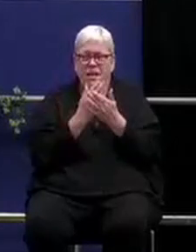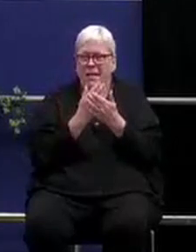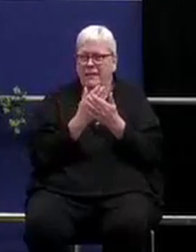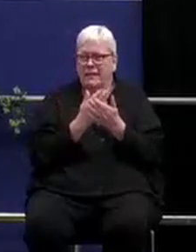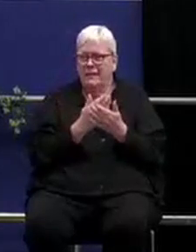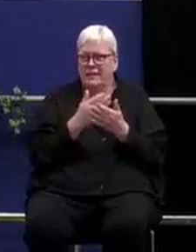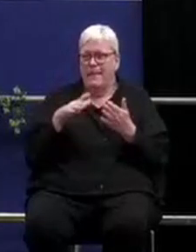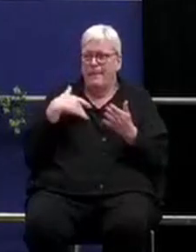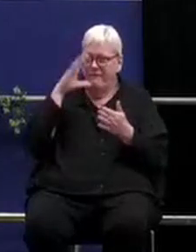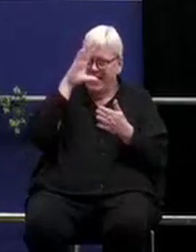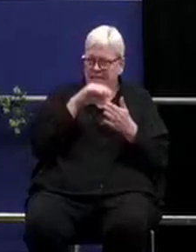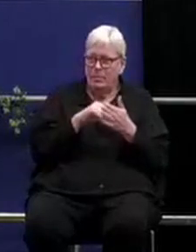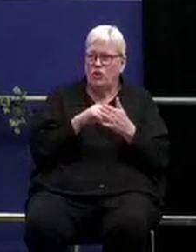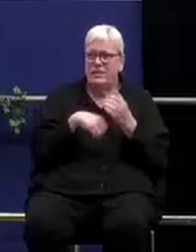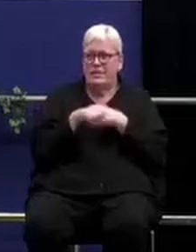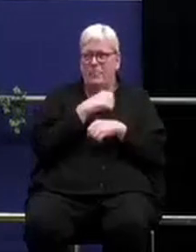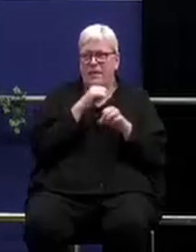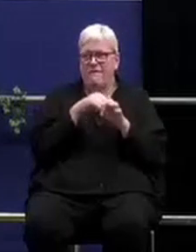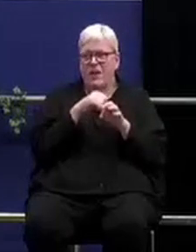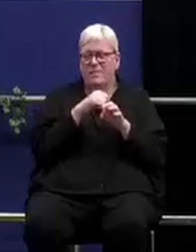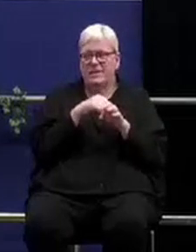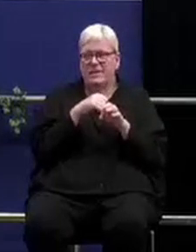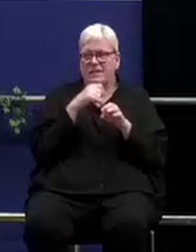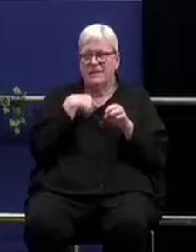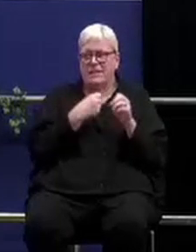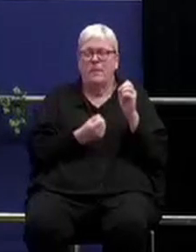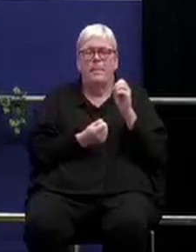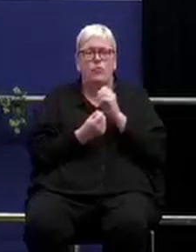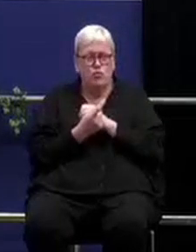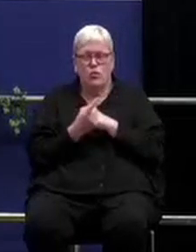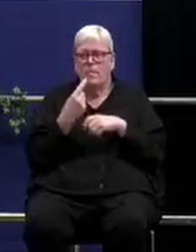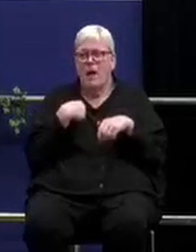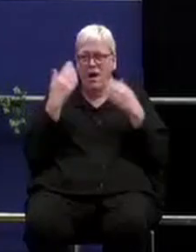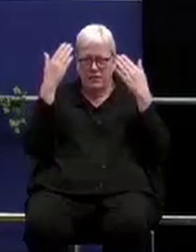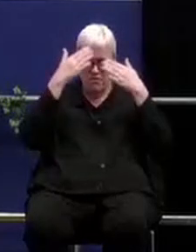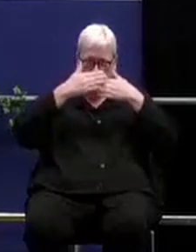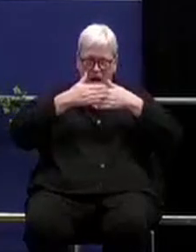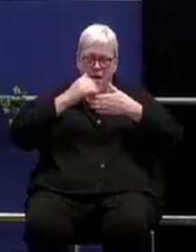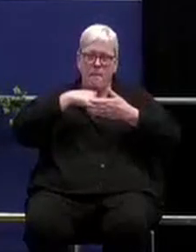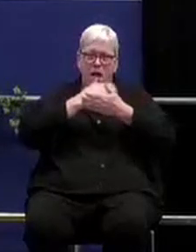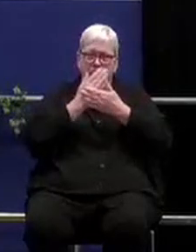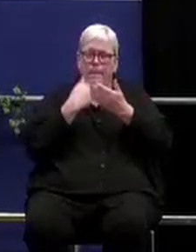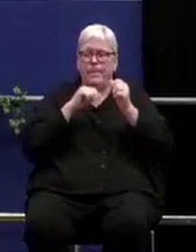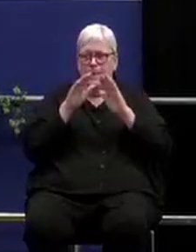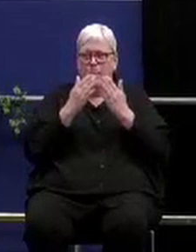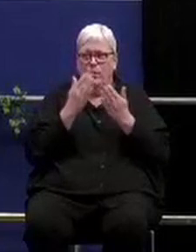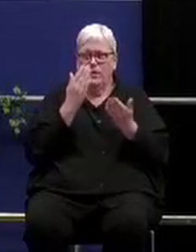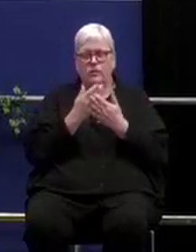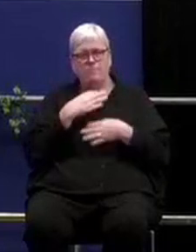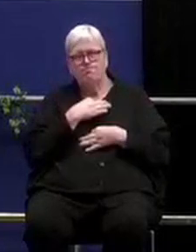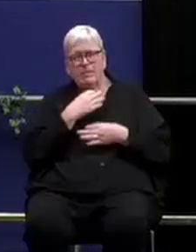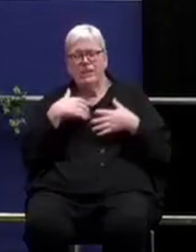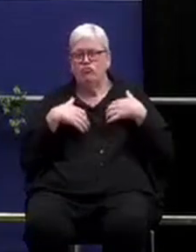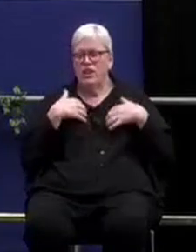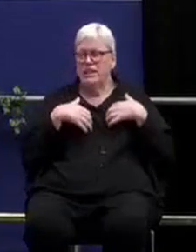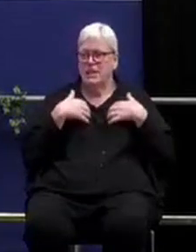kind of lived experience of being a pharmacist really shines through. And but there's a darkness to it that I think is really intriguing, and I just wondered